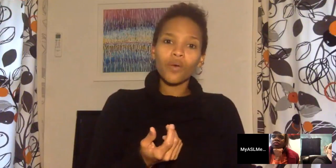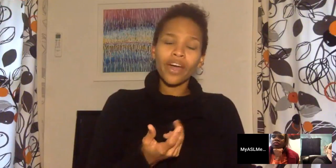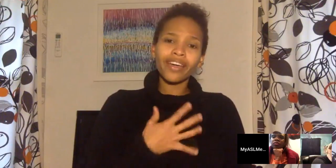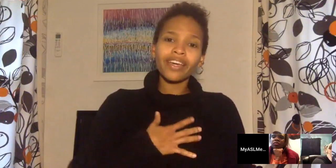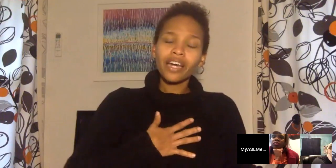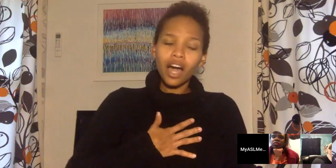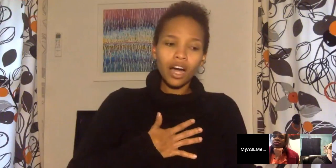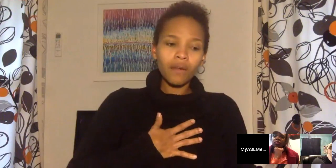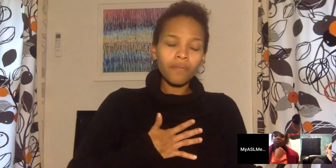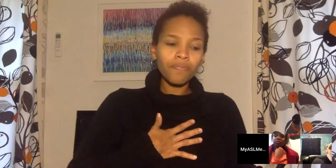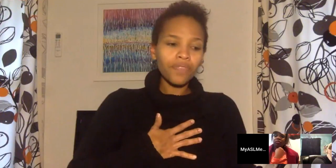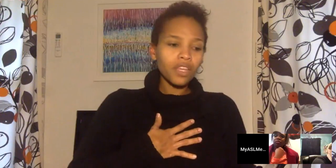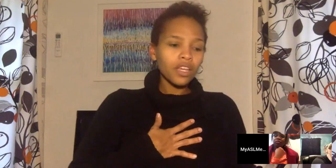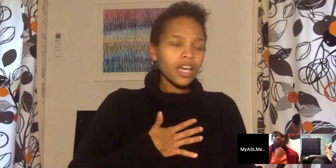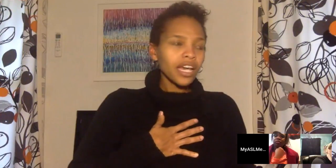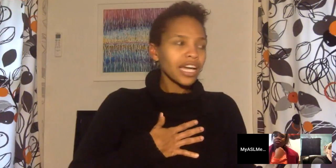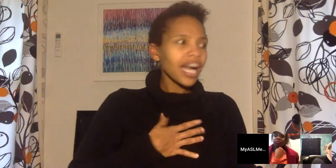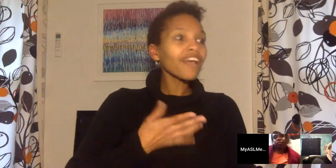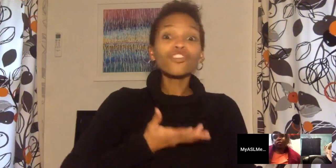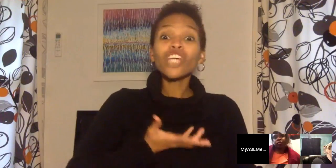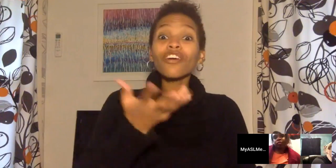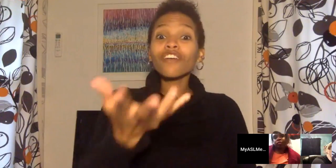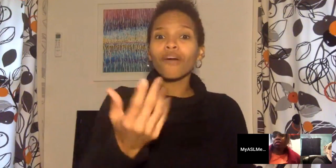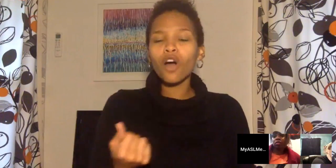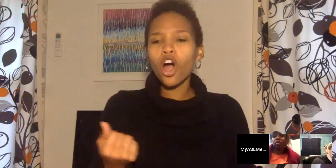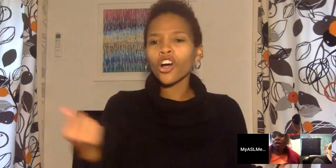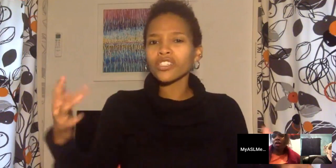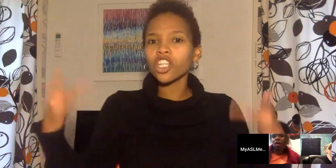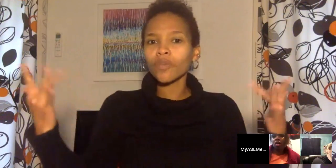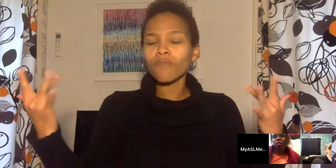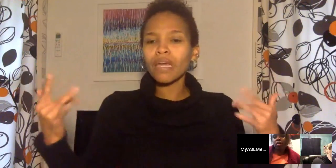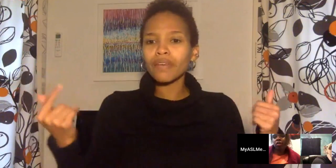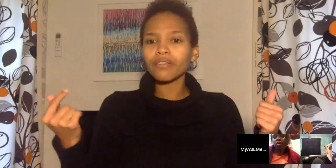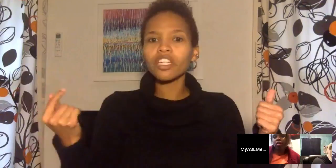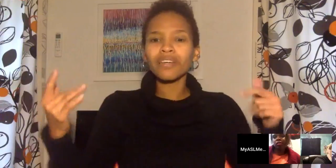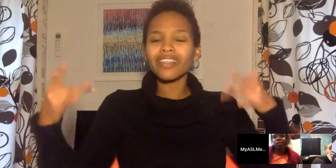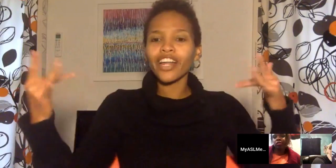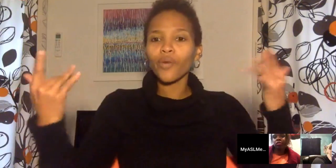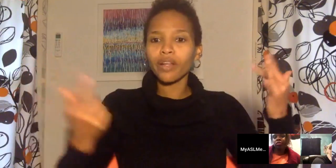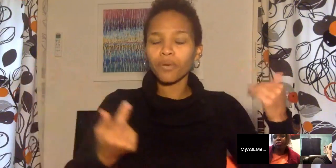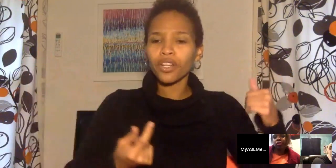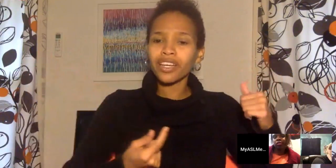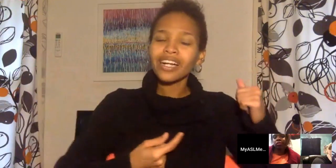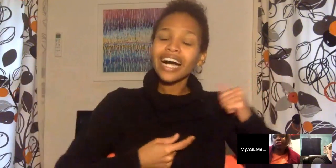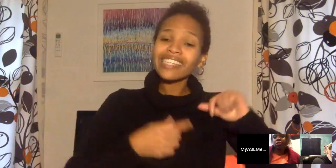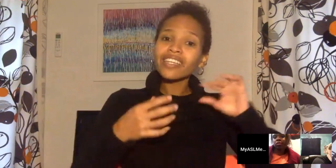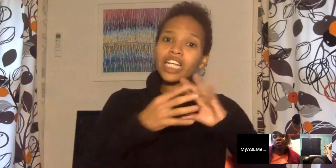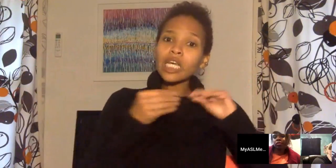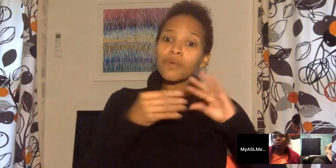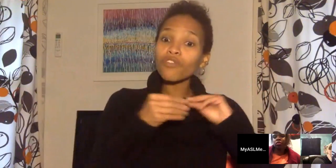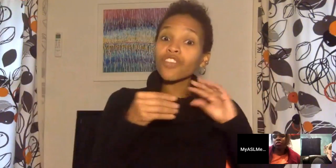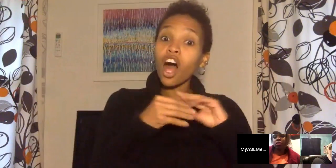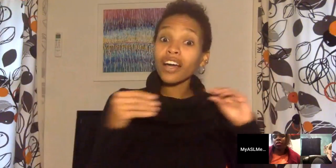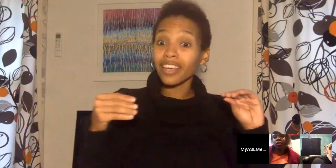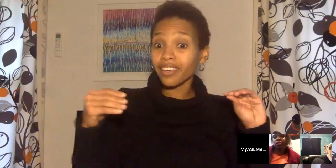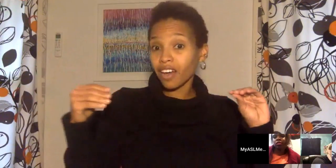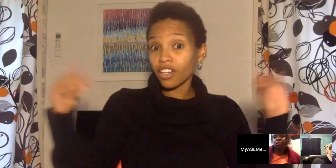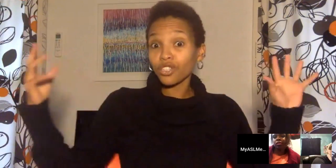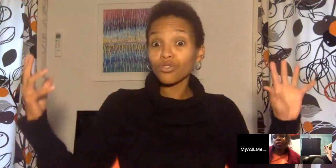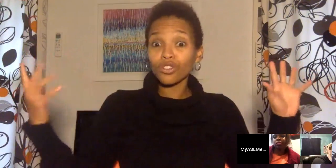way. Kind of sharing from the heart is maybe a little bit lighter way to put it. I see a lot of people vlogging on YouTube,